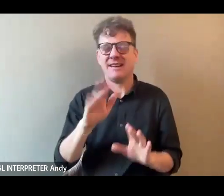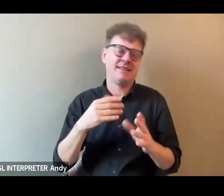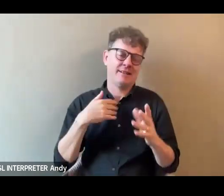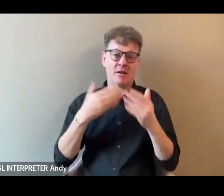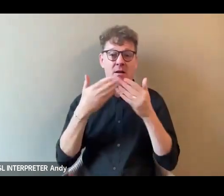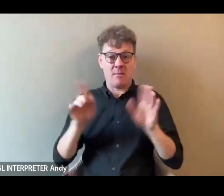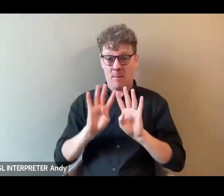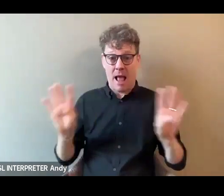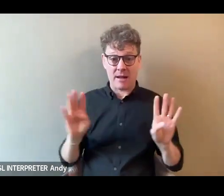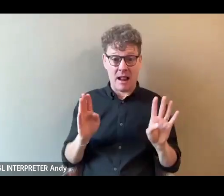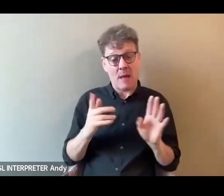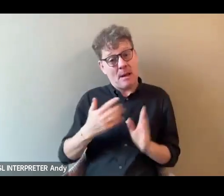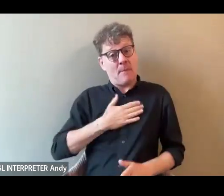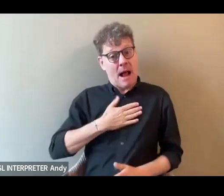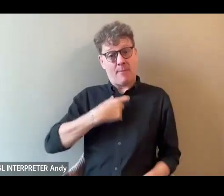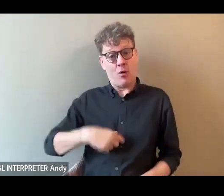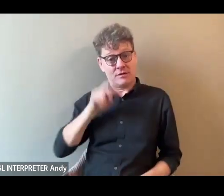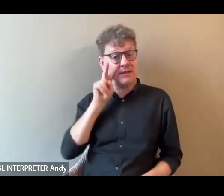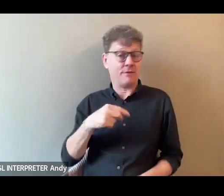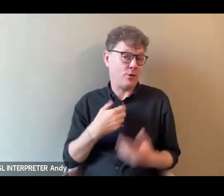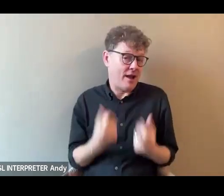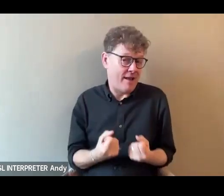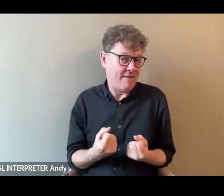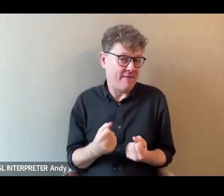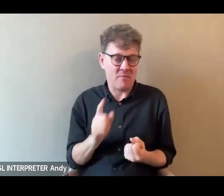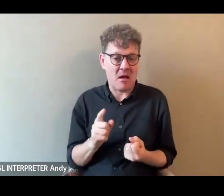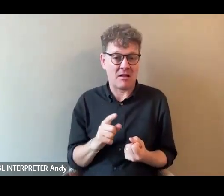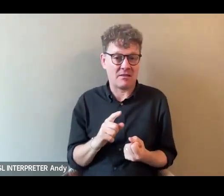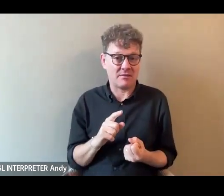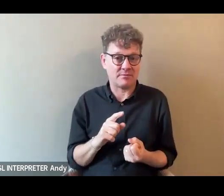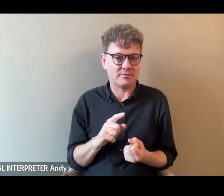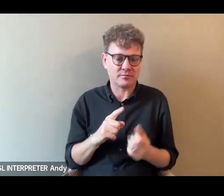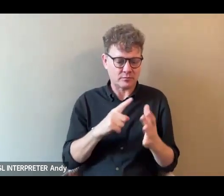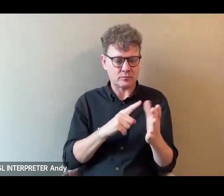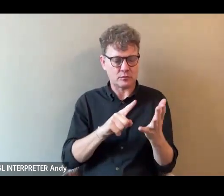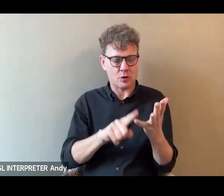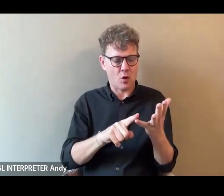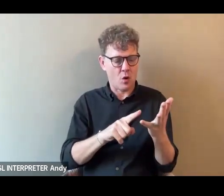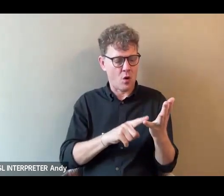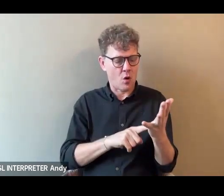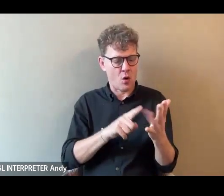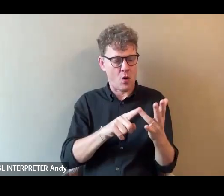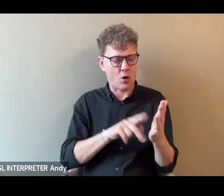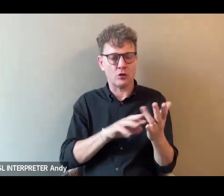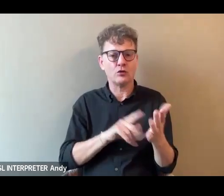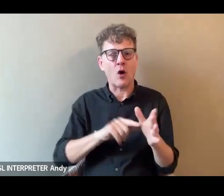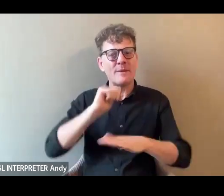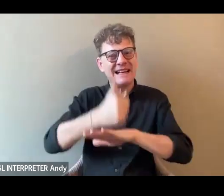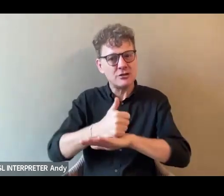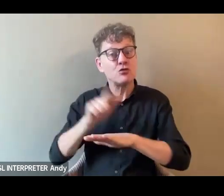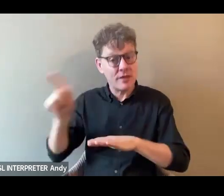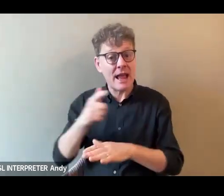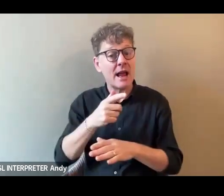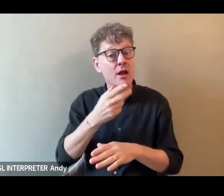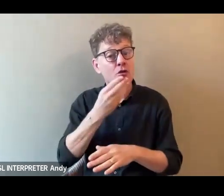up to the panel because I have a personal view on this. And the Autonomy Institute are using AI in terms of forms of data analysis,